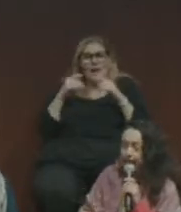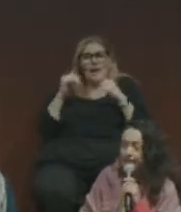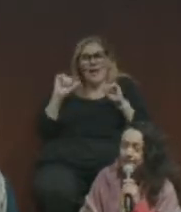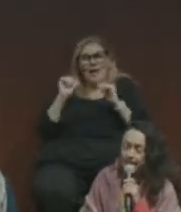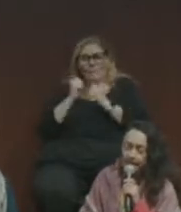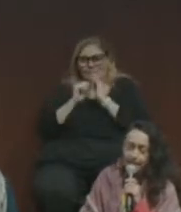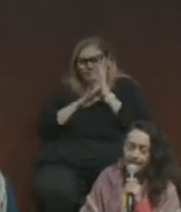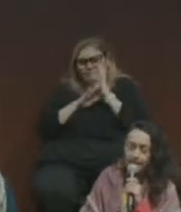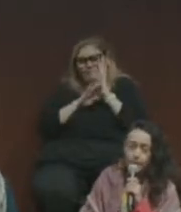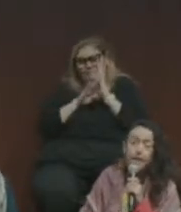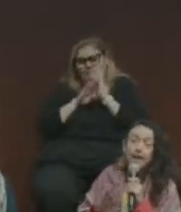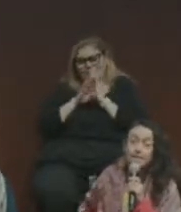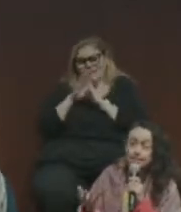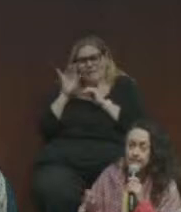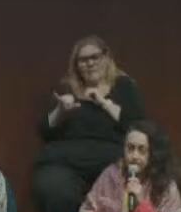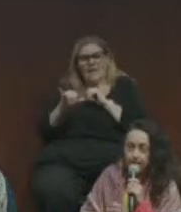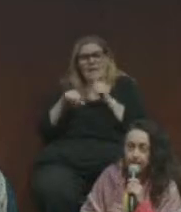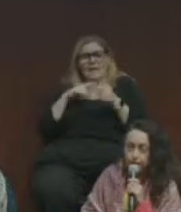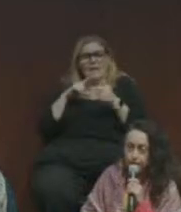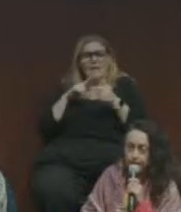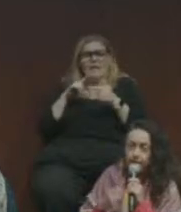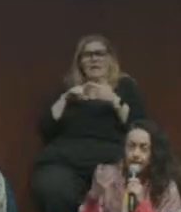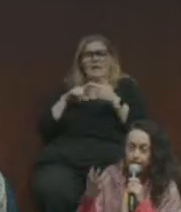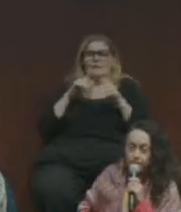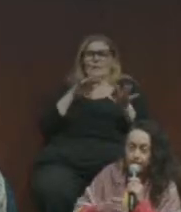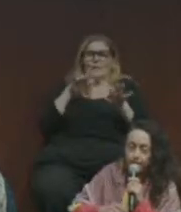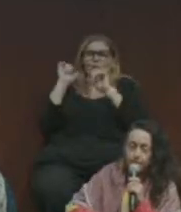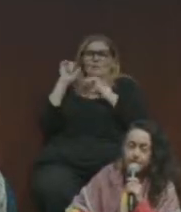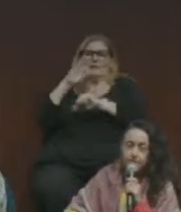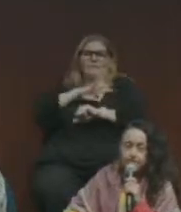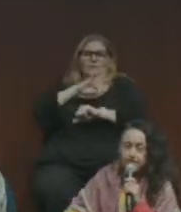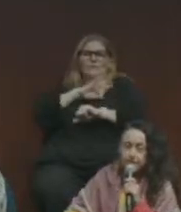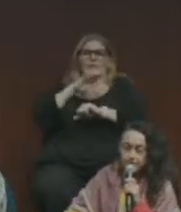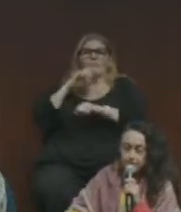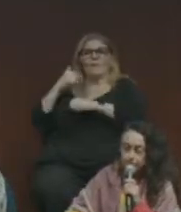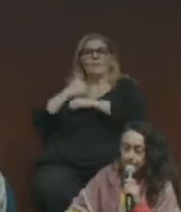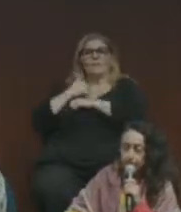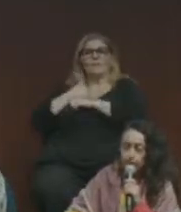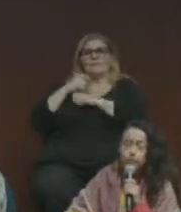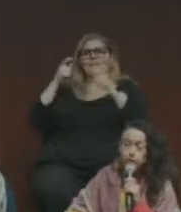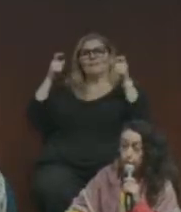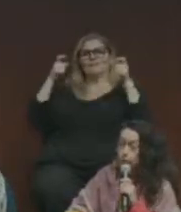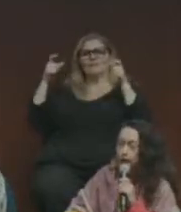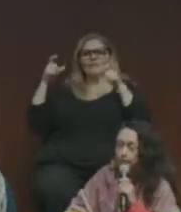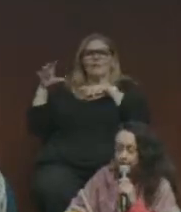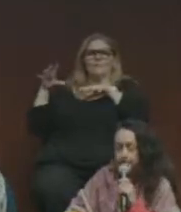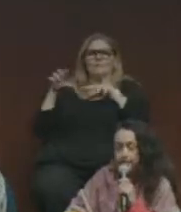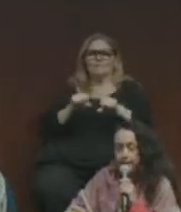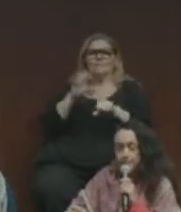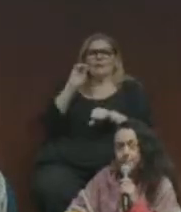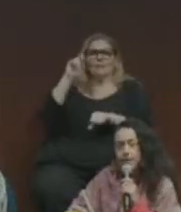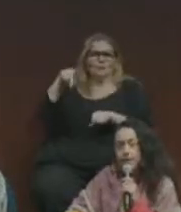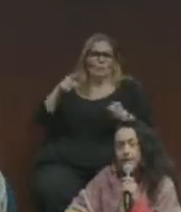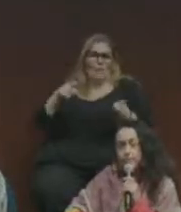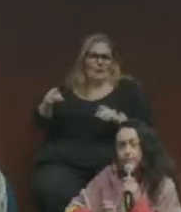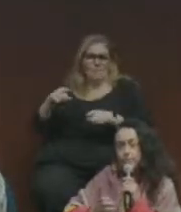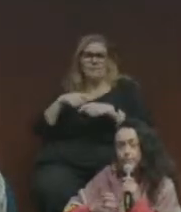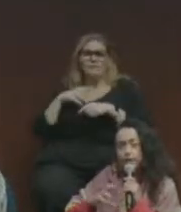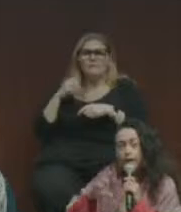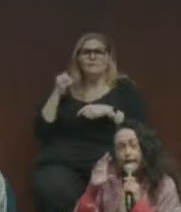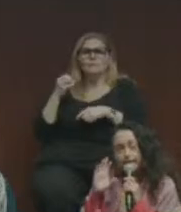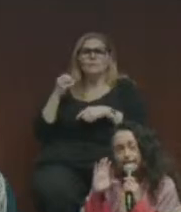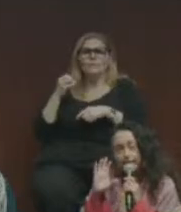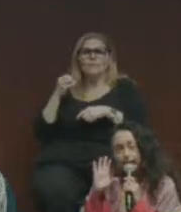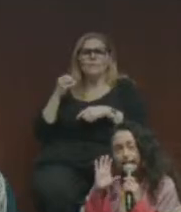build that. And then we had to leave Chile when the military dictatorship came down, when the coup happened. And